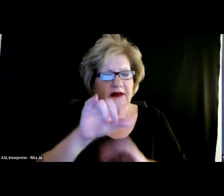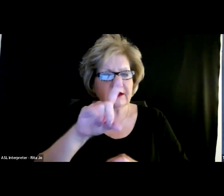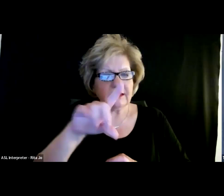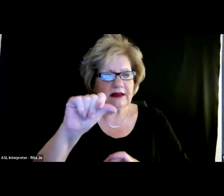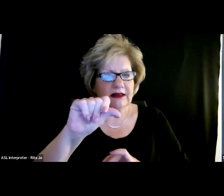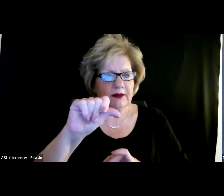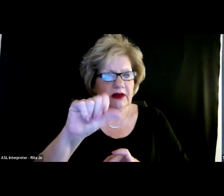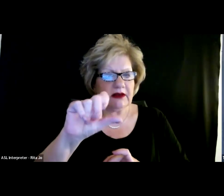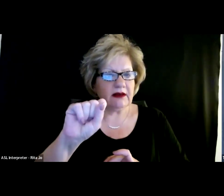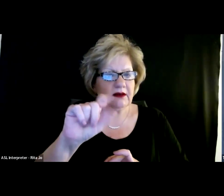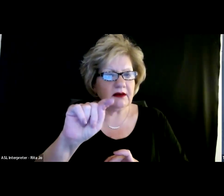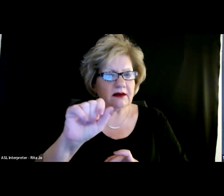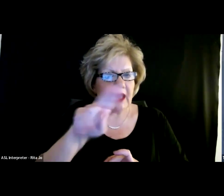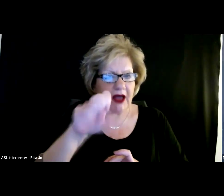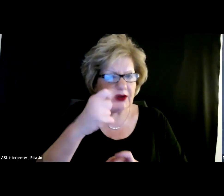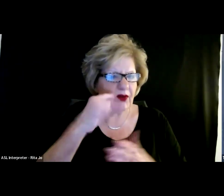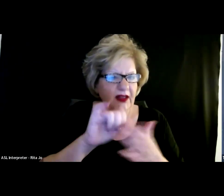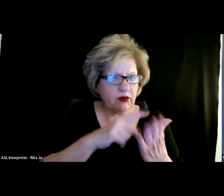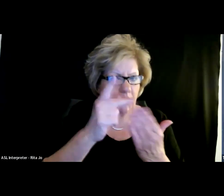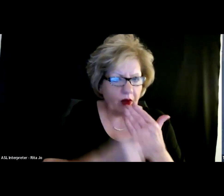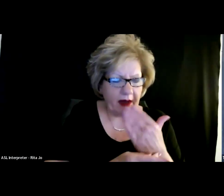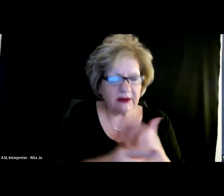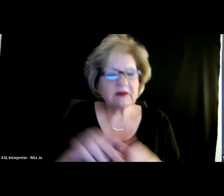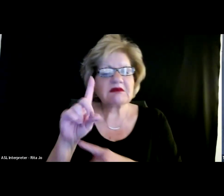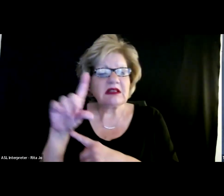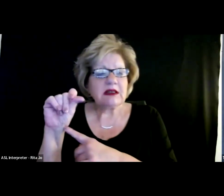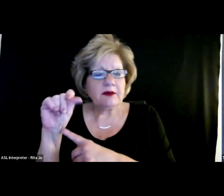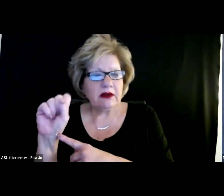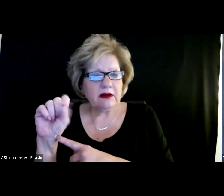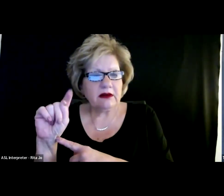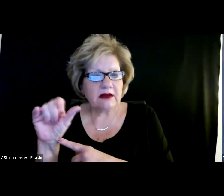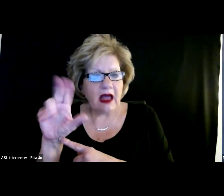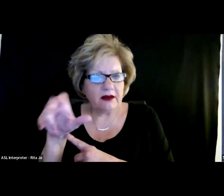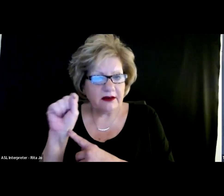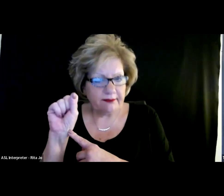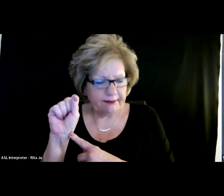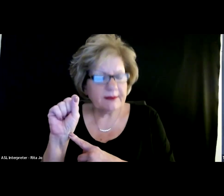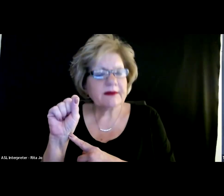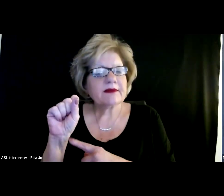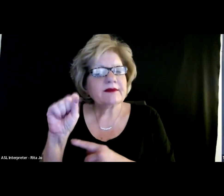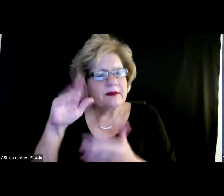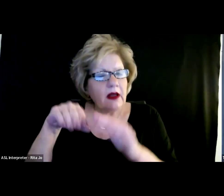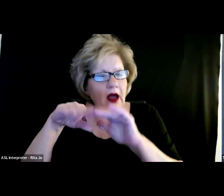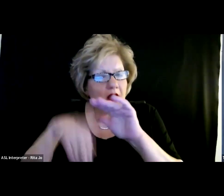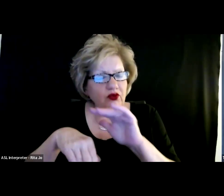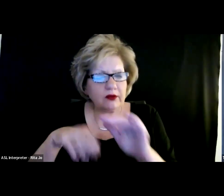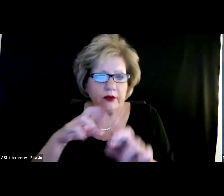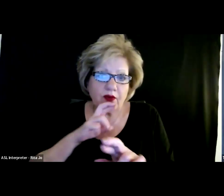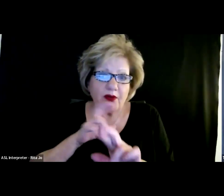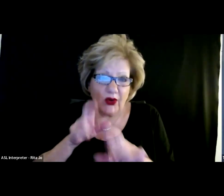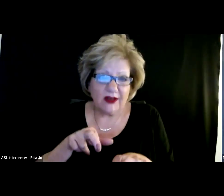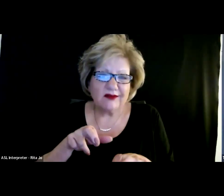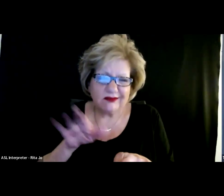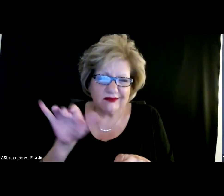apprenticeship programs. Disability status appears to be substantially underreported at around